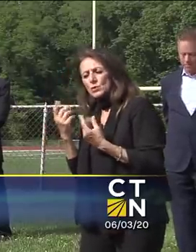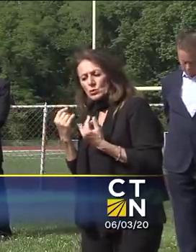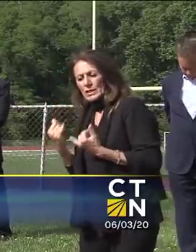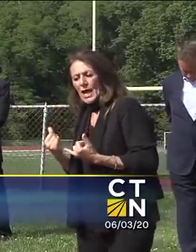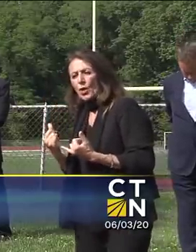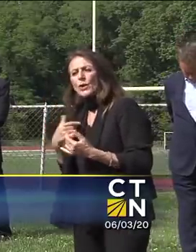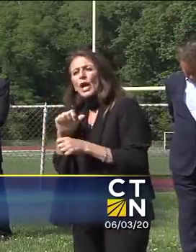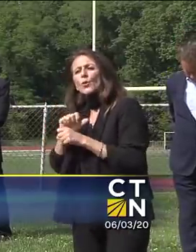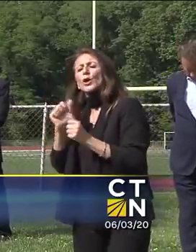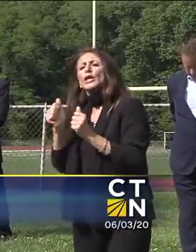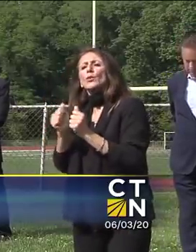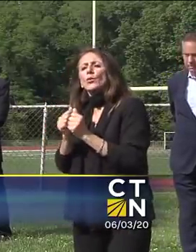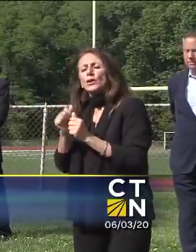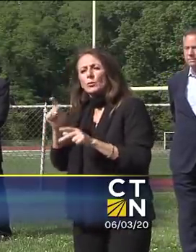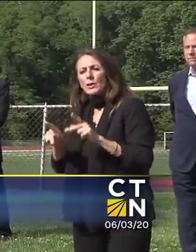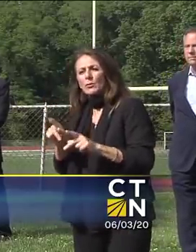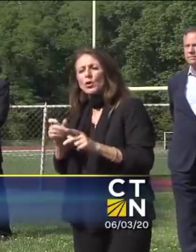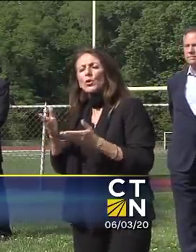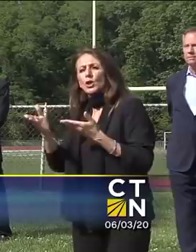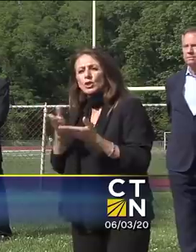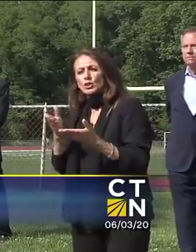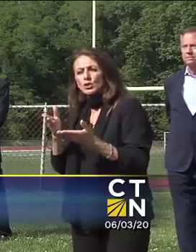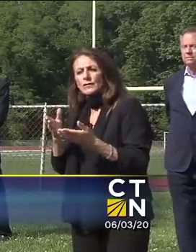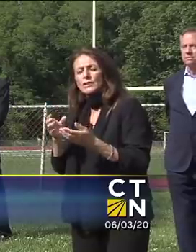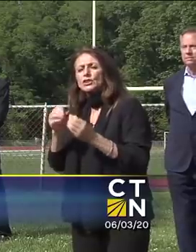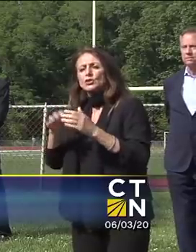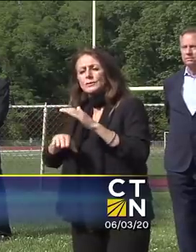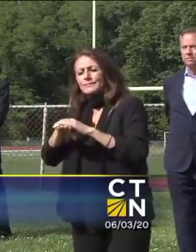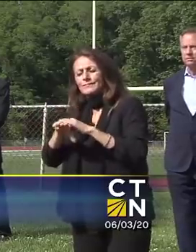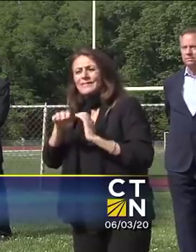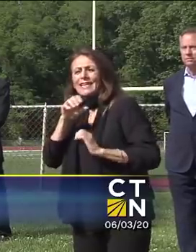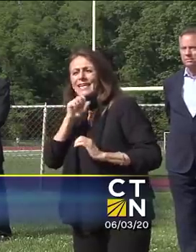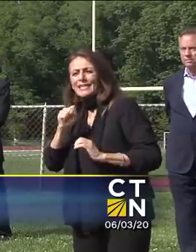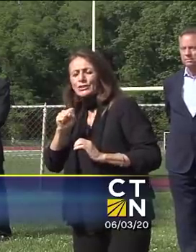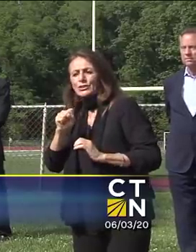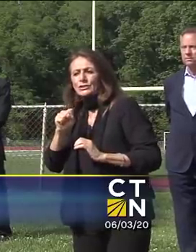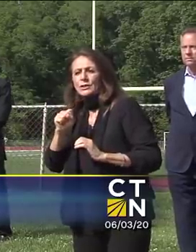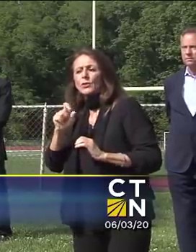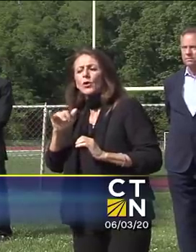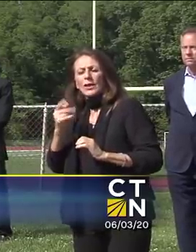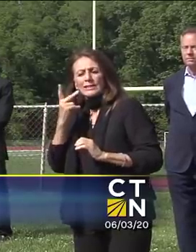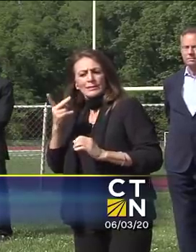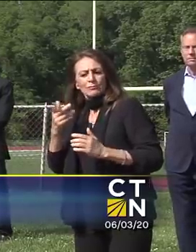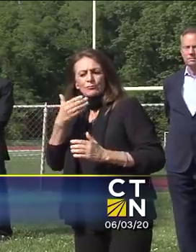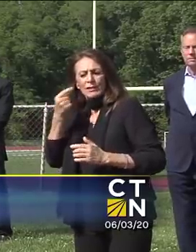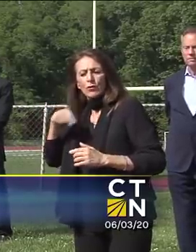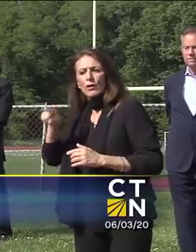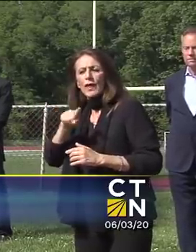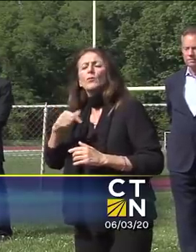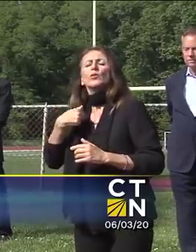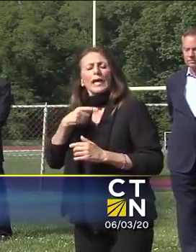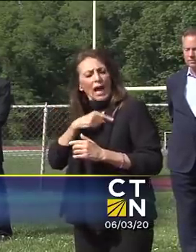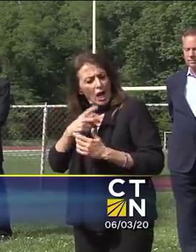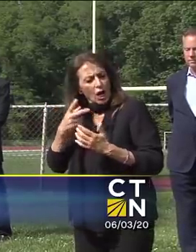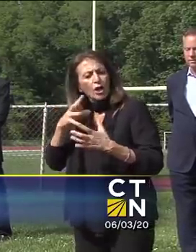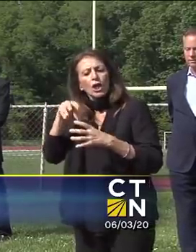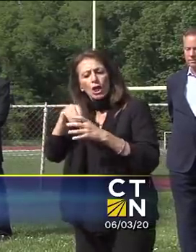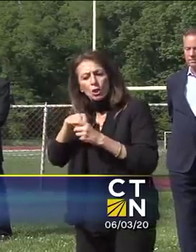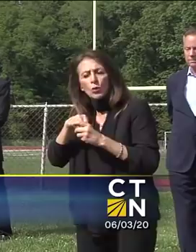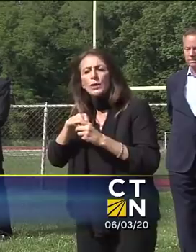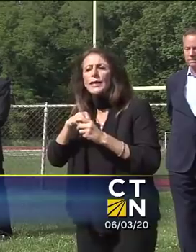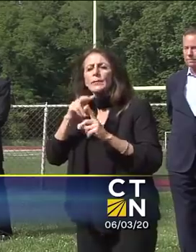who service students that age out to see what the best approach is for them. So we're taking into account the perspectives of